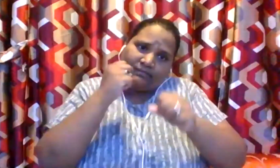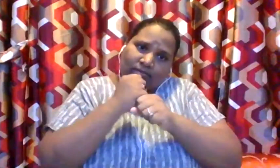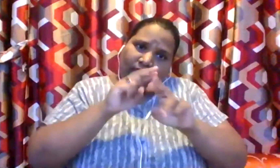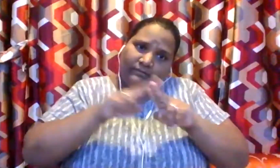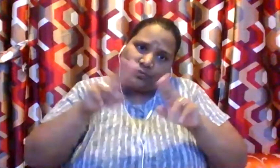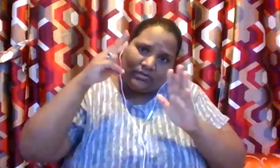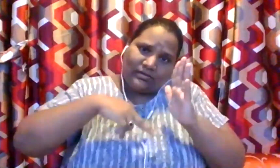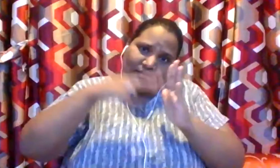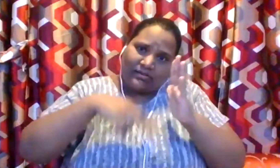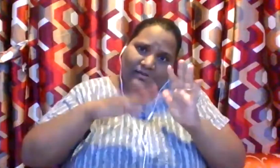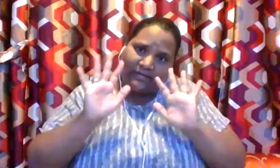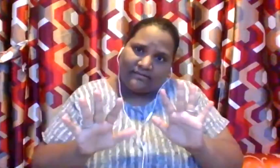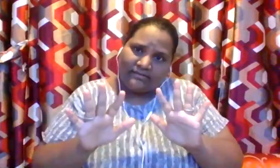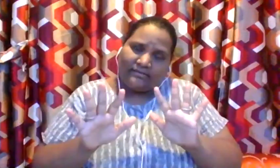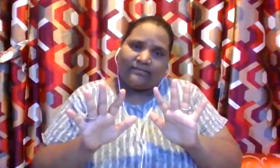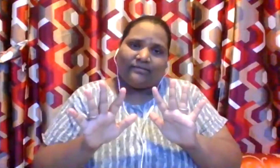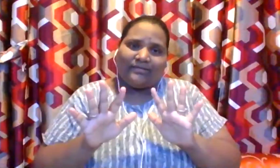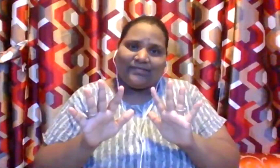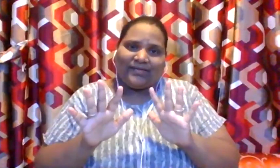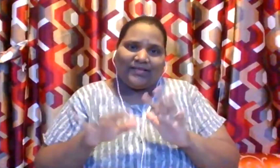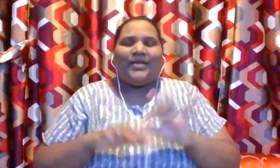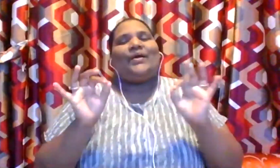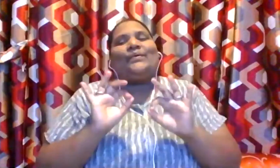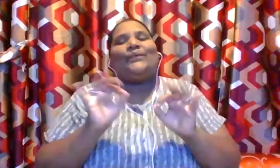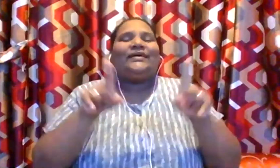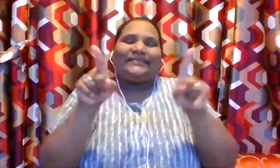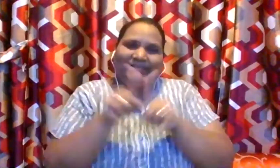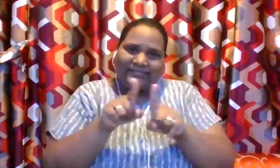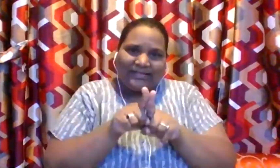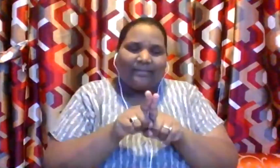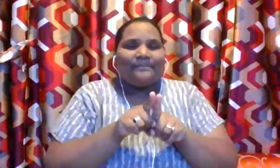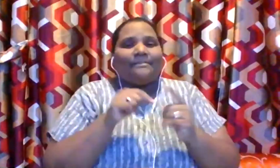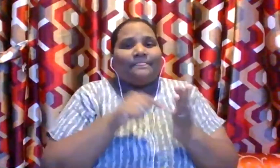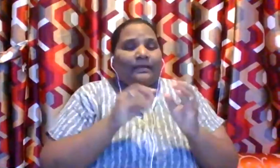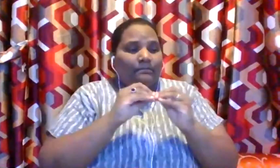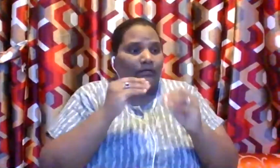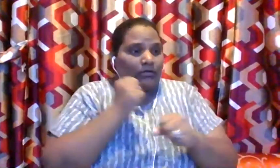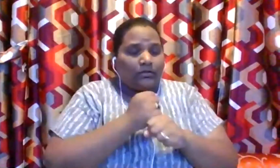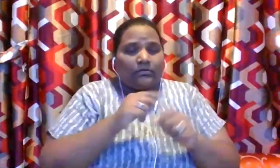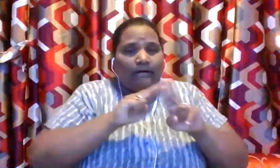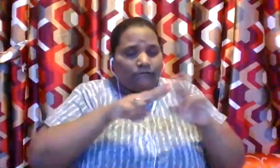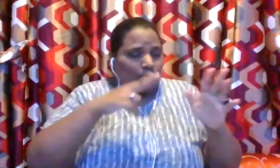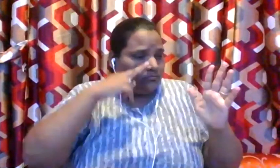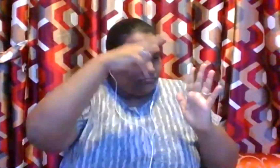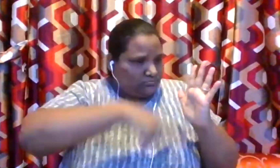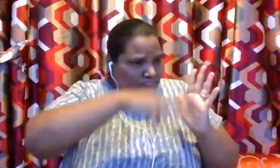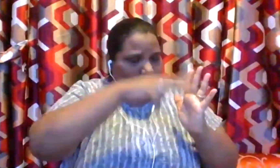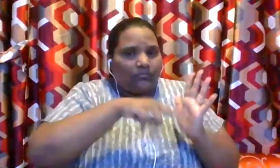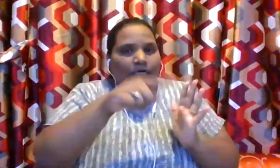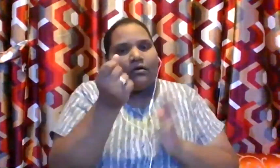Bhagavad Gita, if you read Bhagavad Gita, you will become, there will be a total transformation of